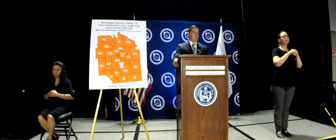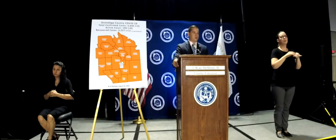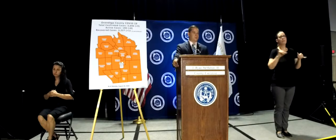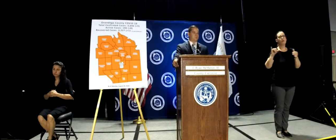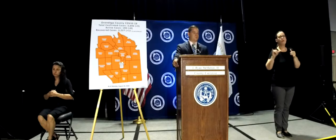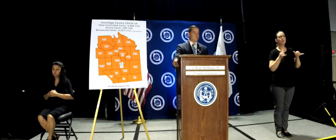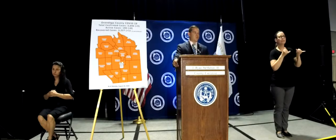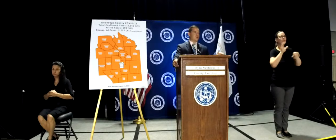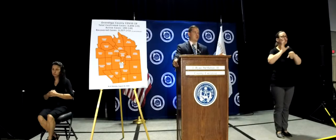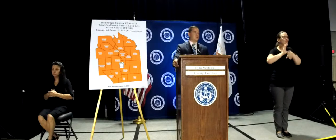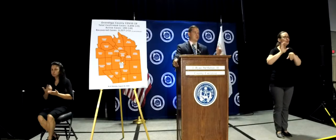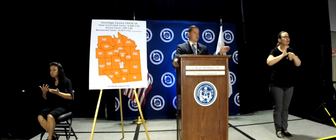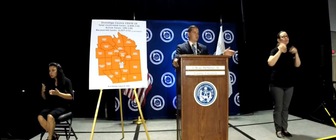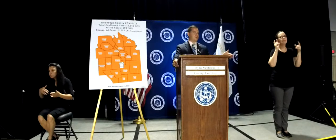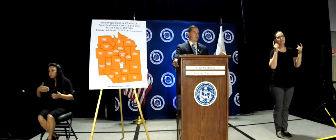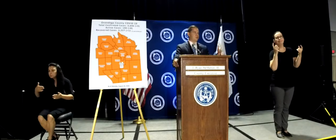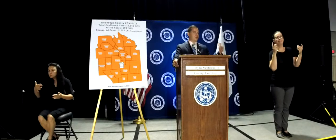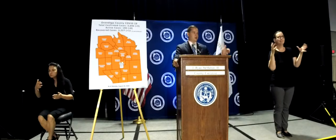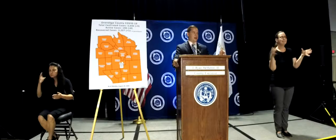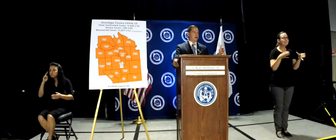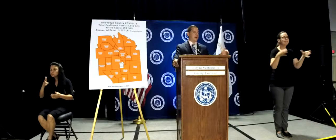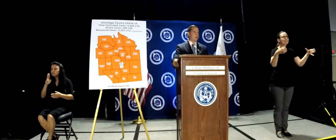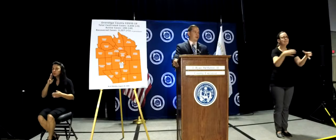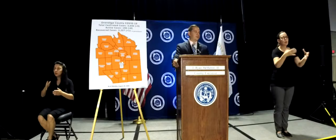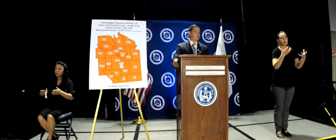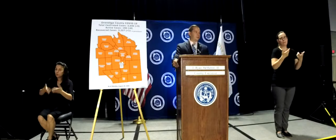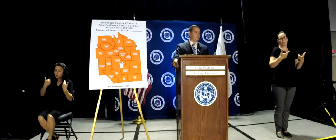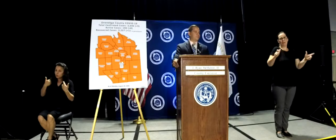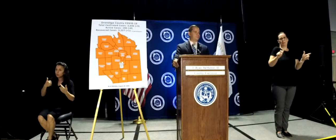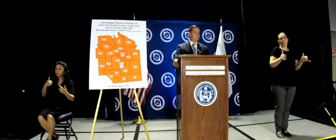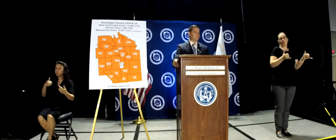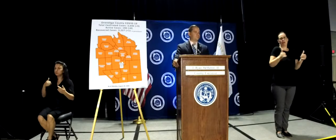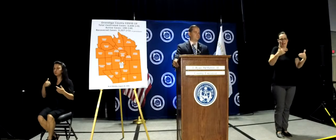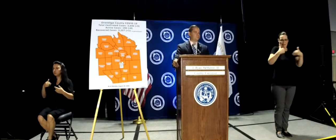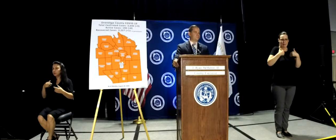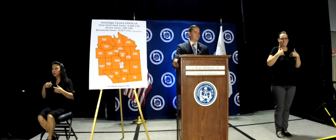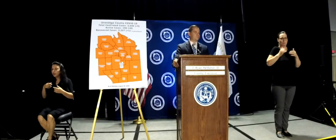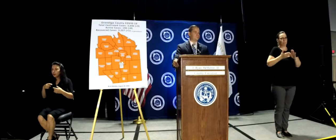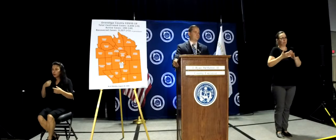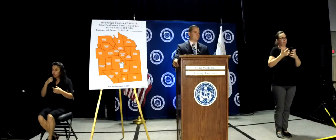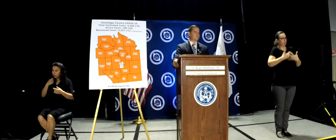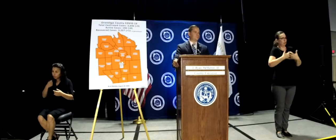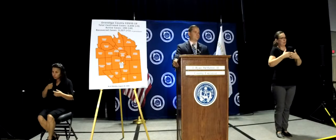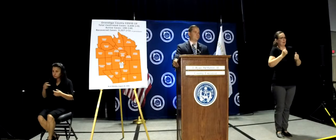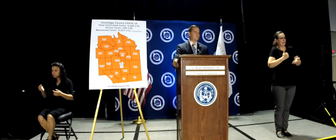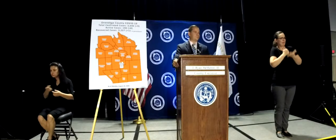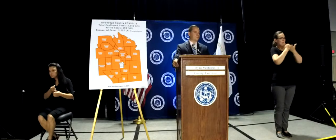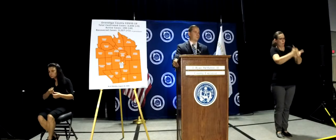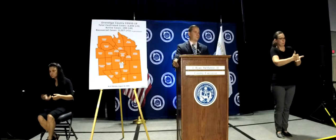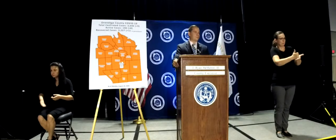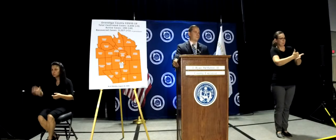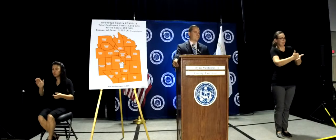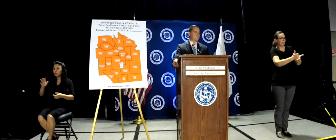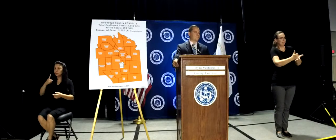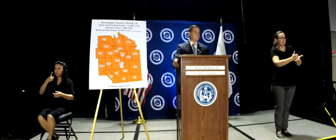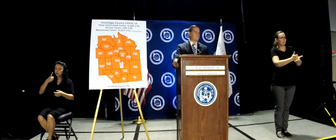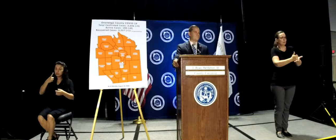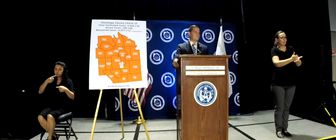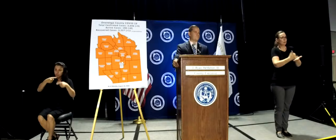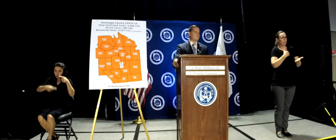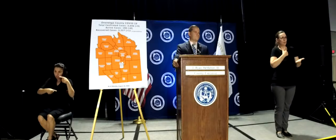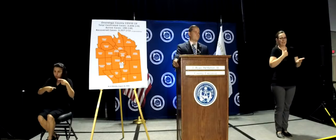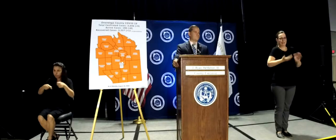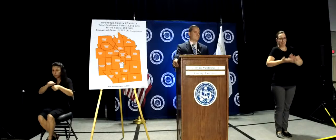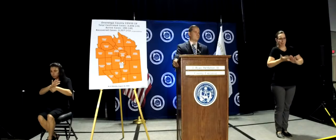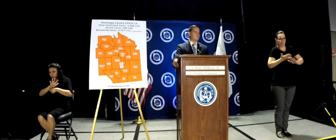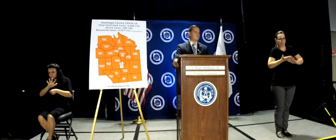the community if we could use it to generate economic activity. Will the Roche machine make Upstate more of a